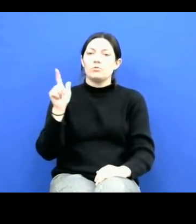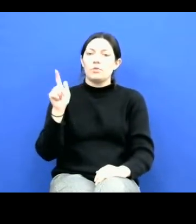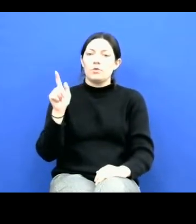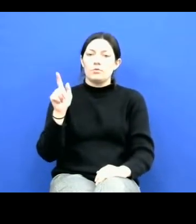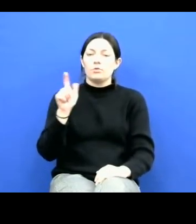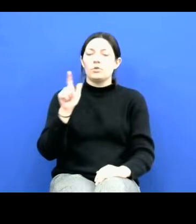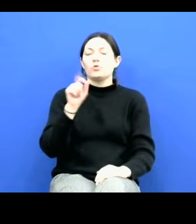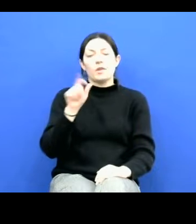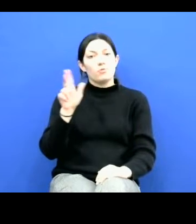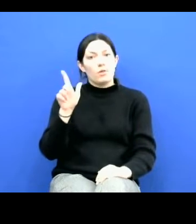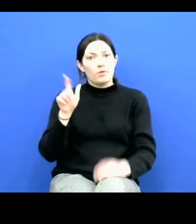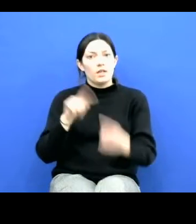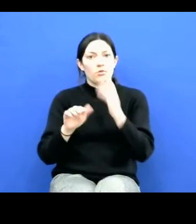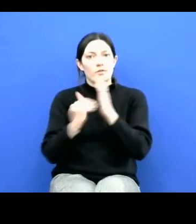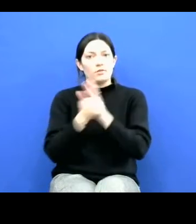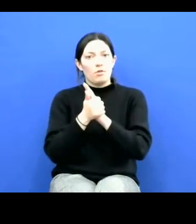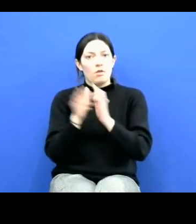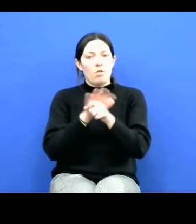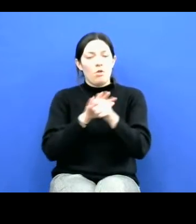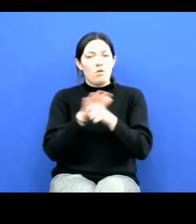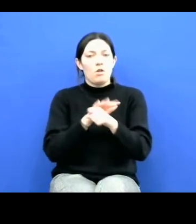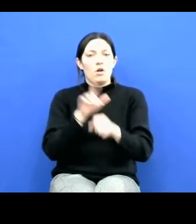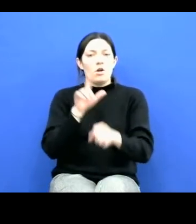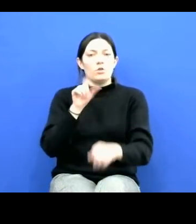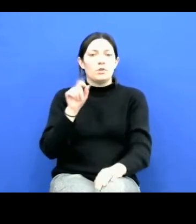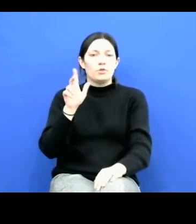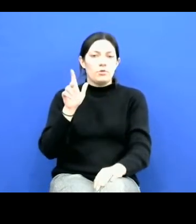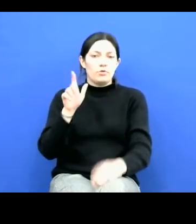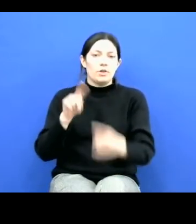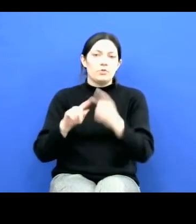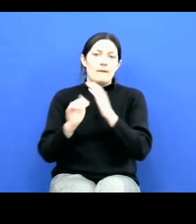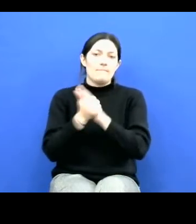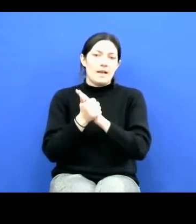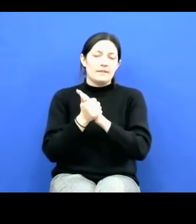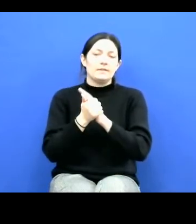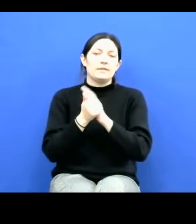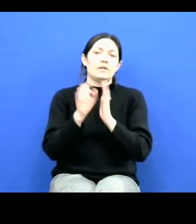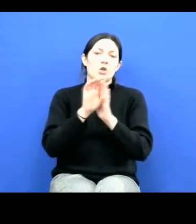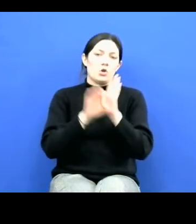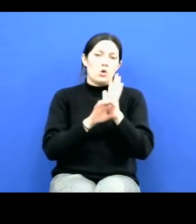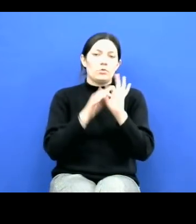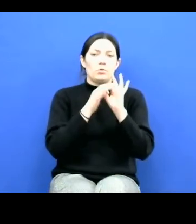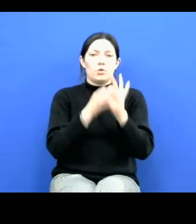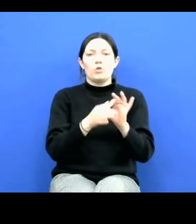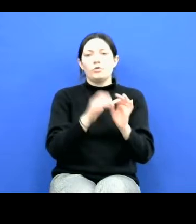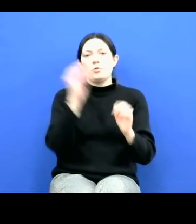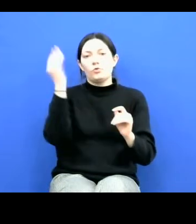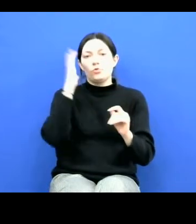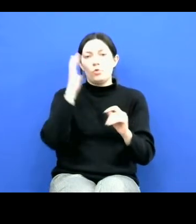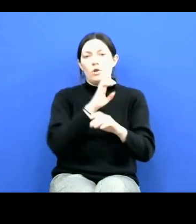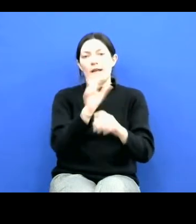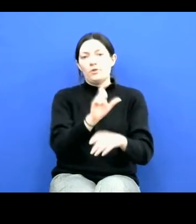14 of 2023 to amend the town of Henrietta code regarding solar energy systems. Seconded.